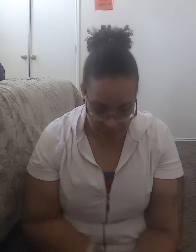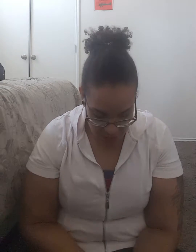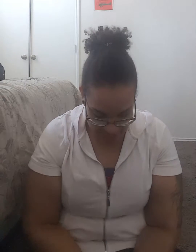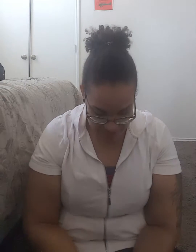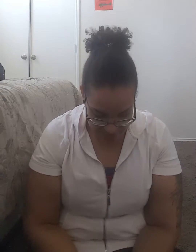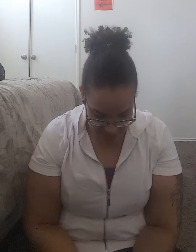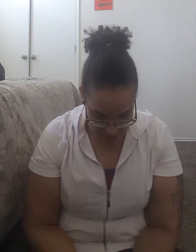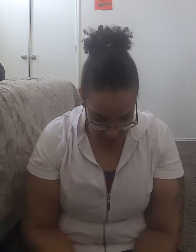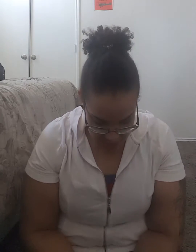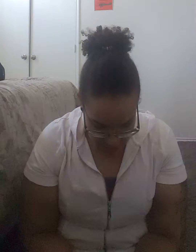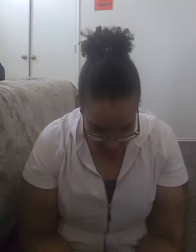Okay.